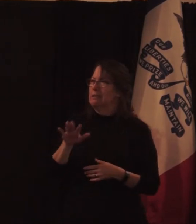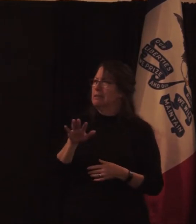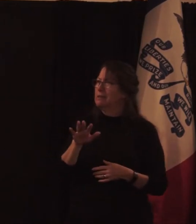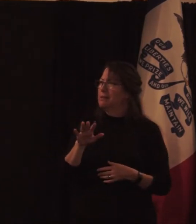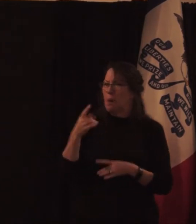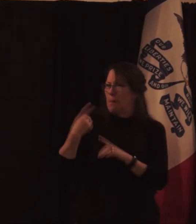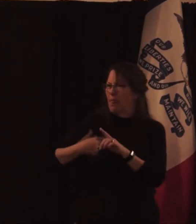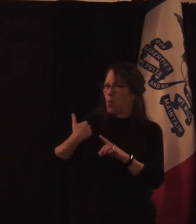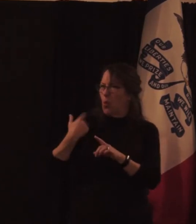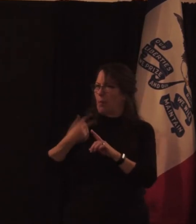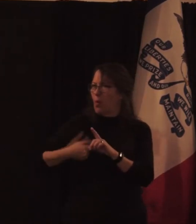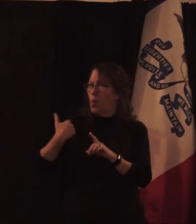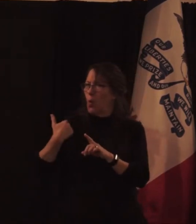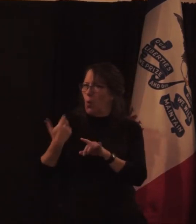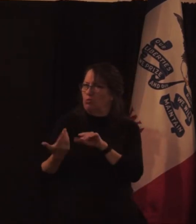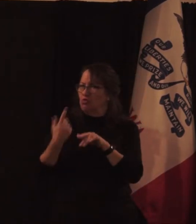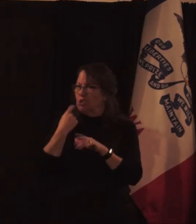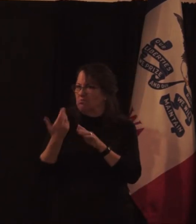about a month ago,